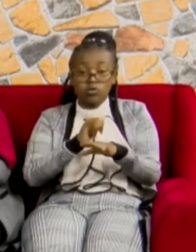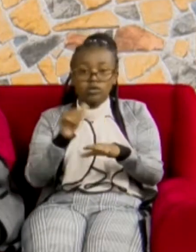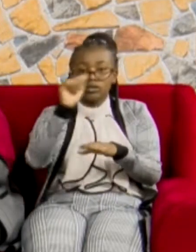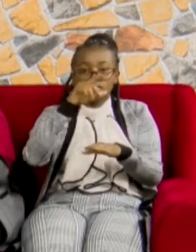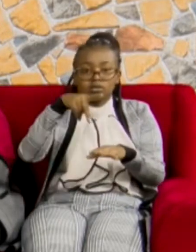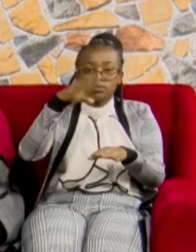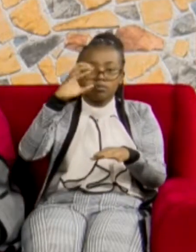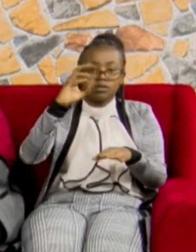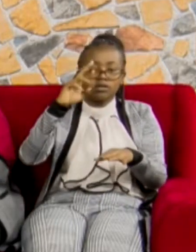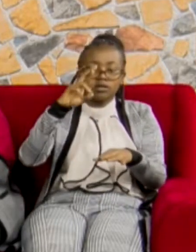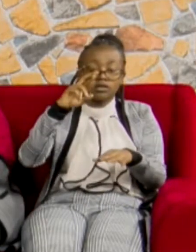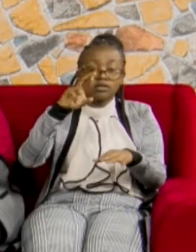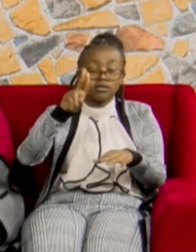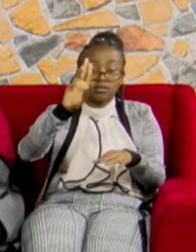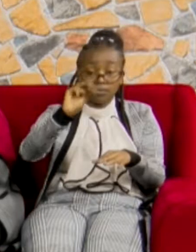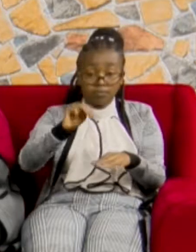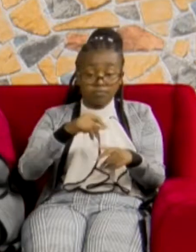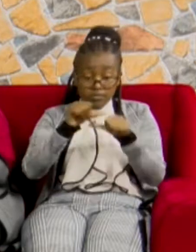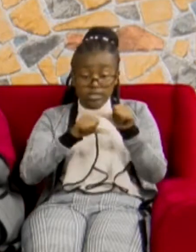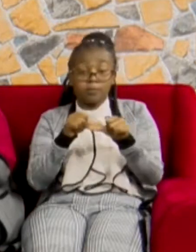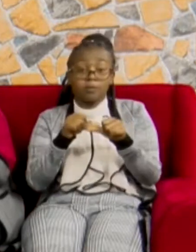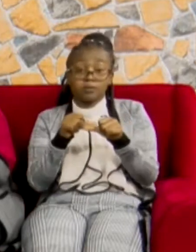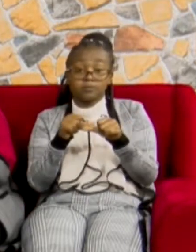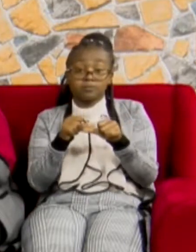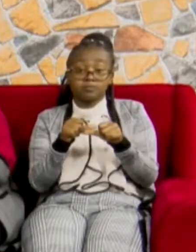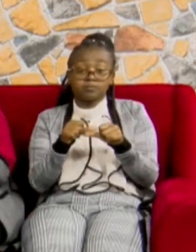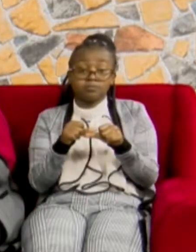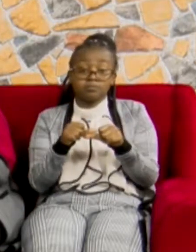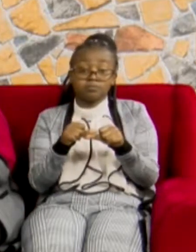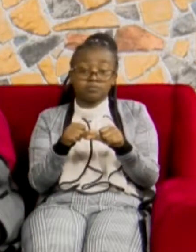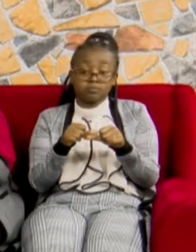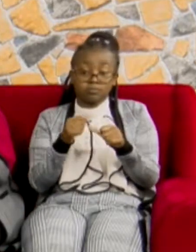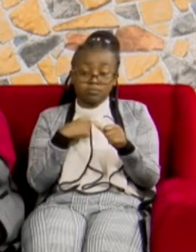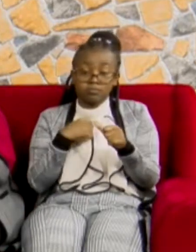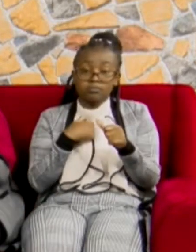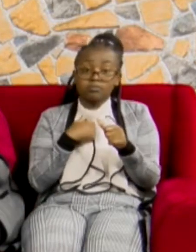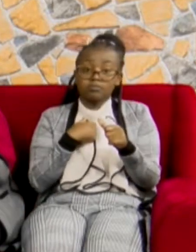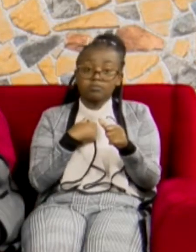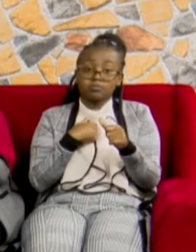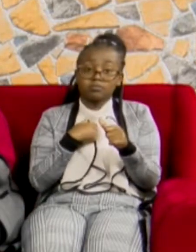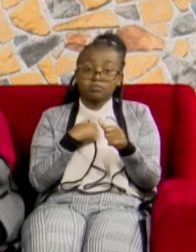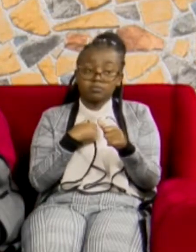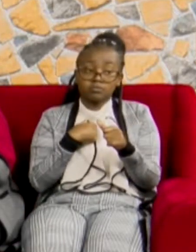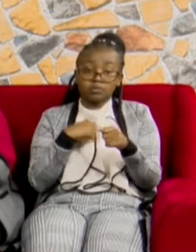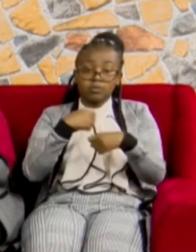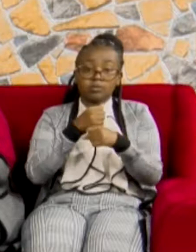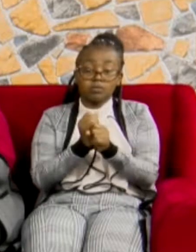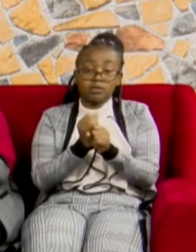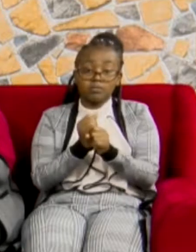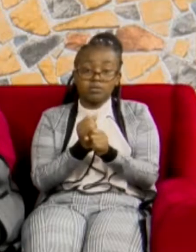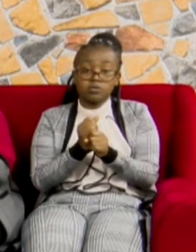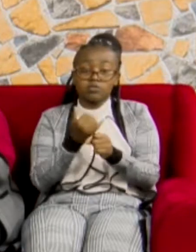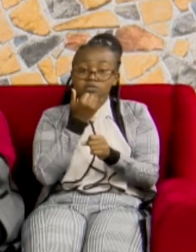spectrum. And so it's about the ones when you have an astute physician, they're able to be like, there's something with